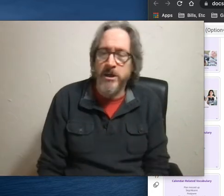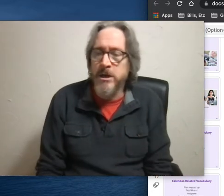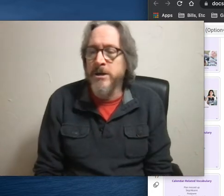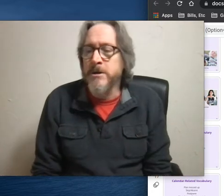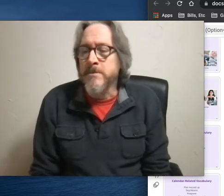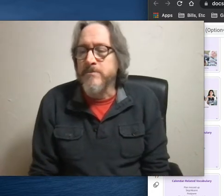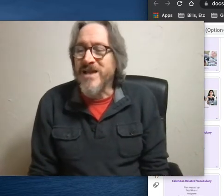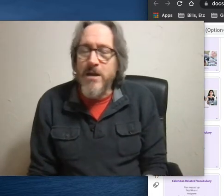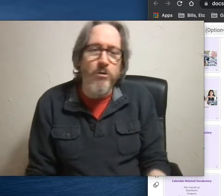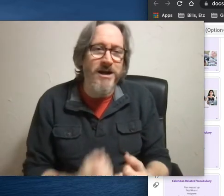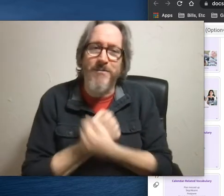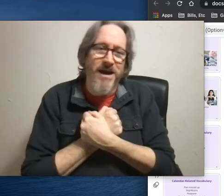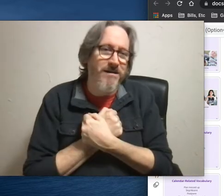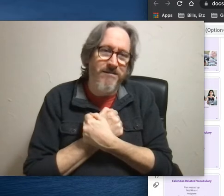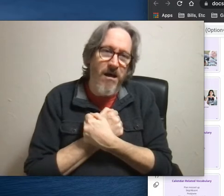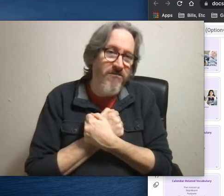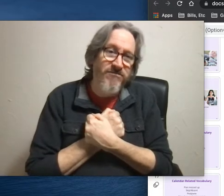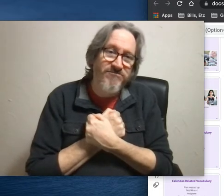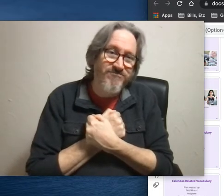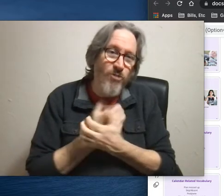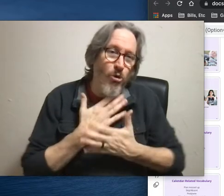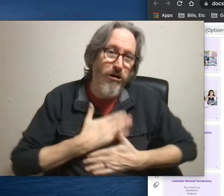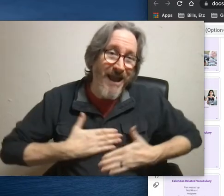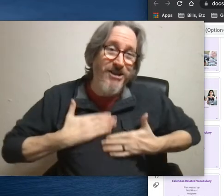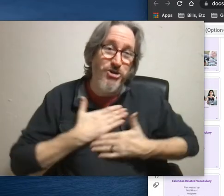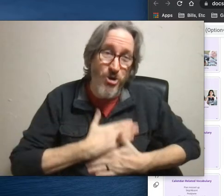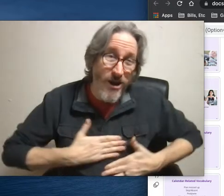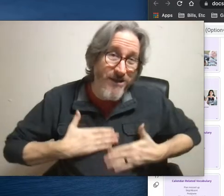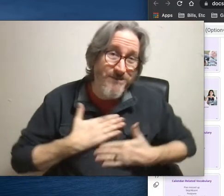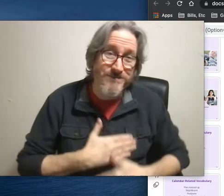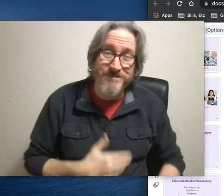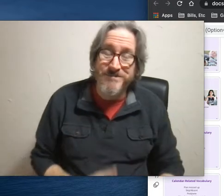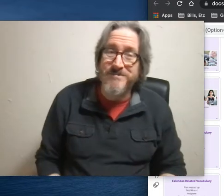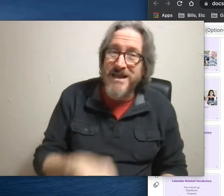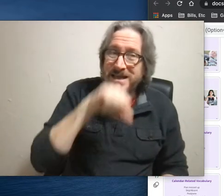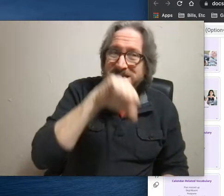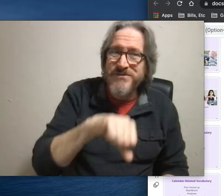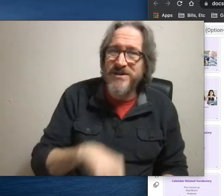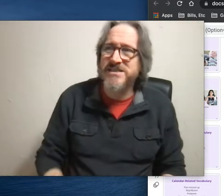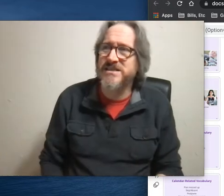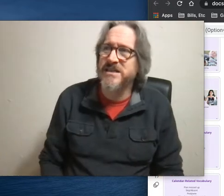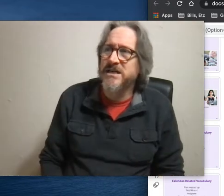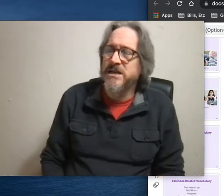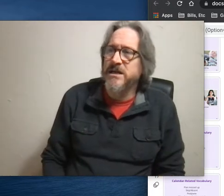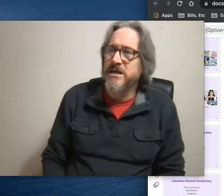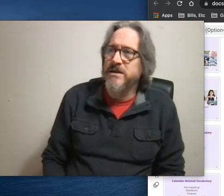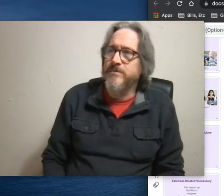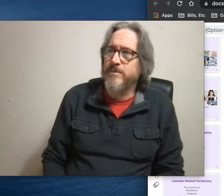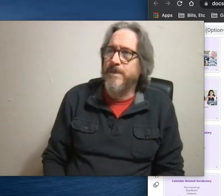it. I will recommend love or enjoy. Kiss fist.